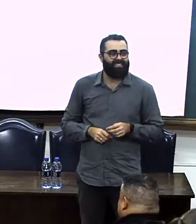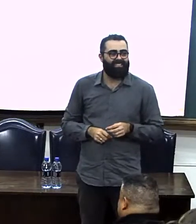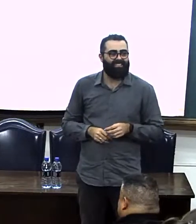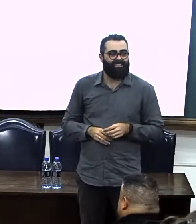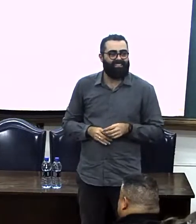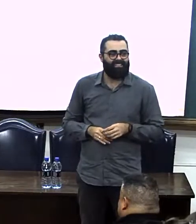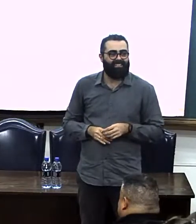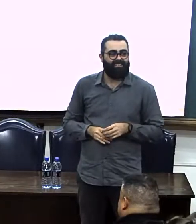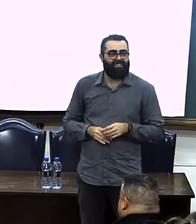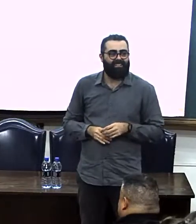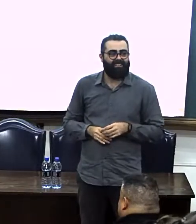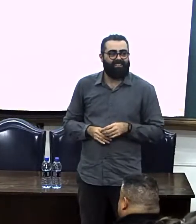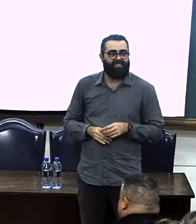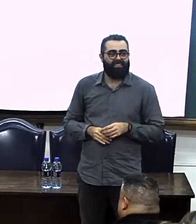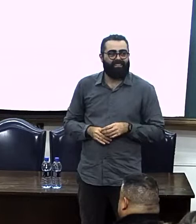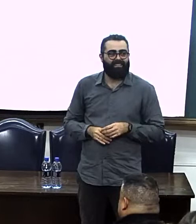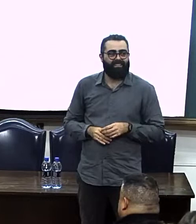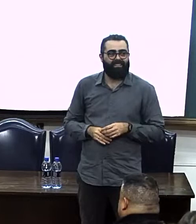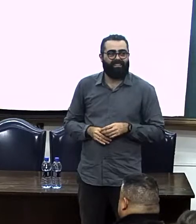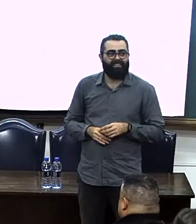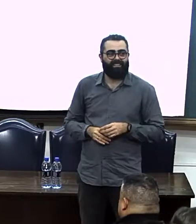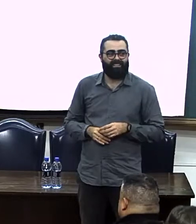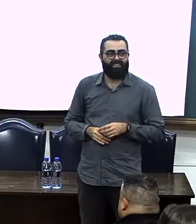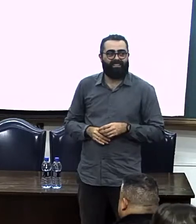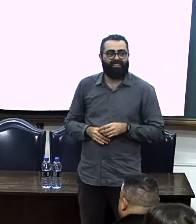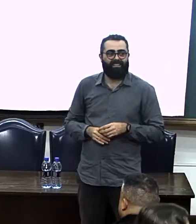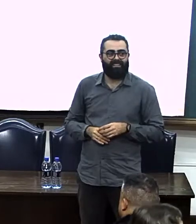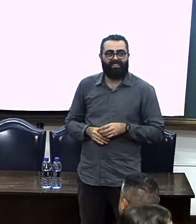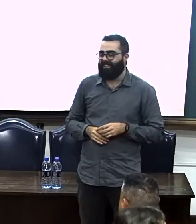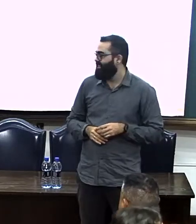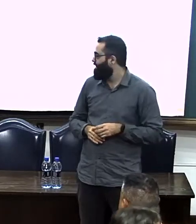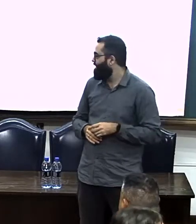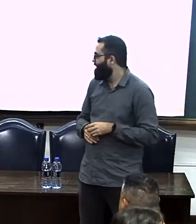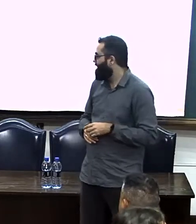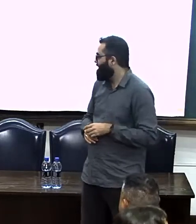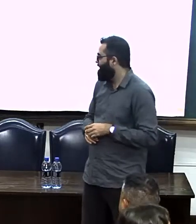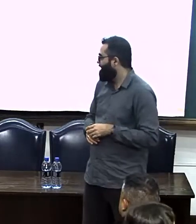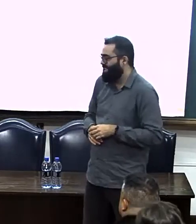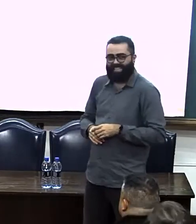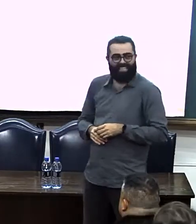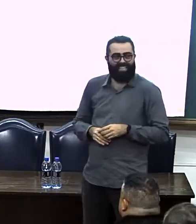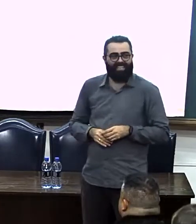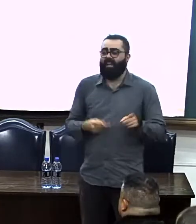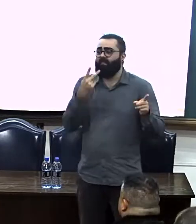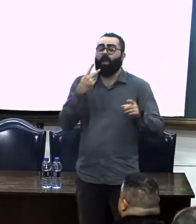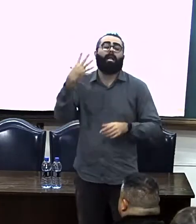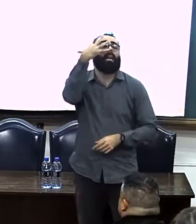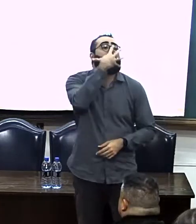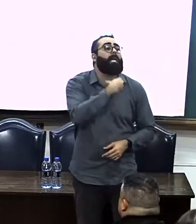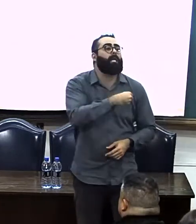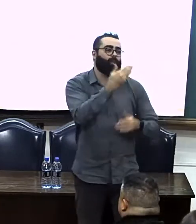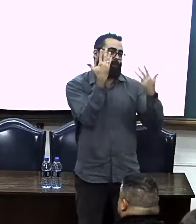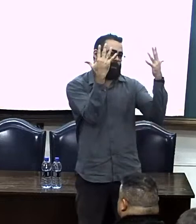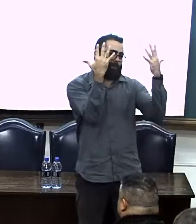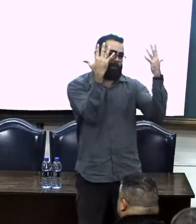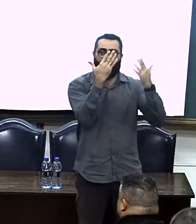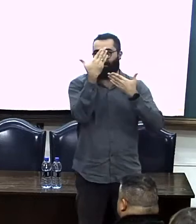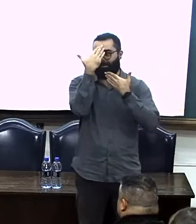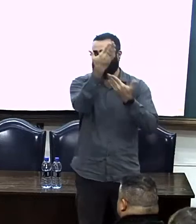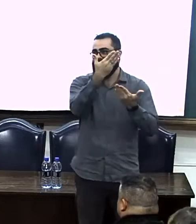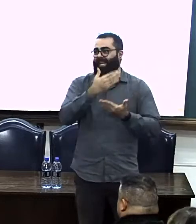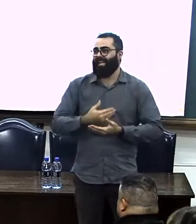Beautiful. Okay, so did